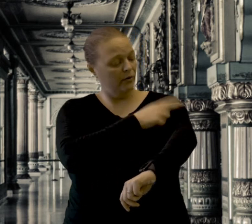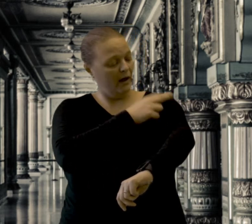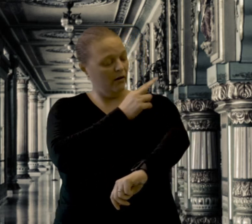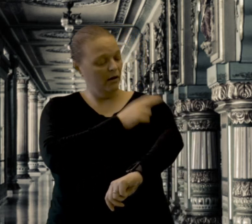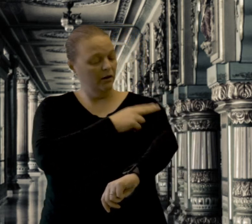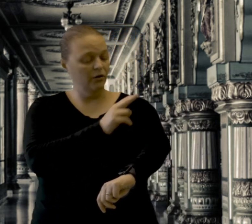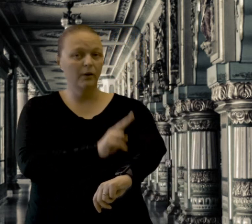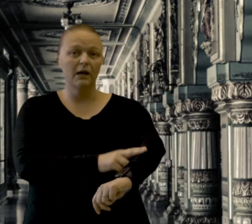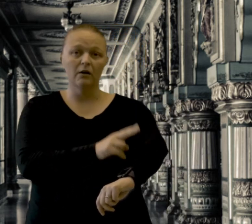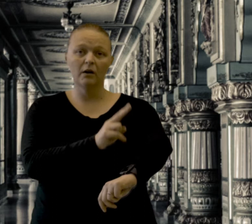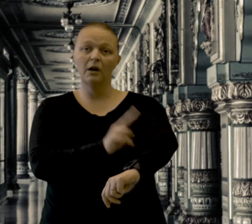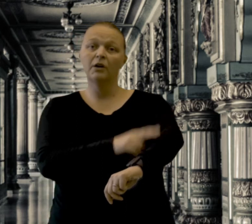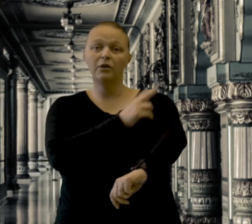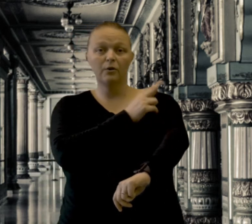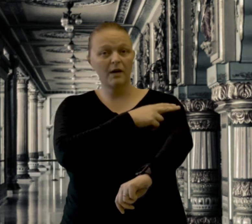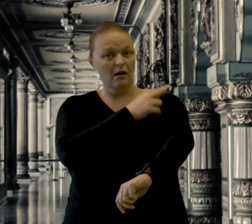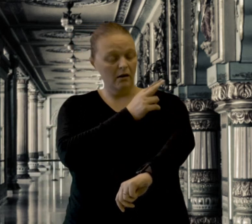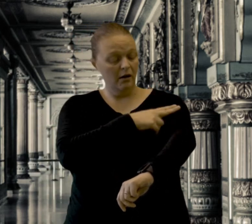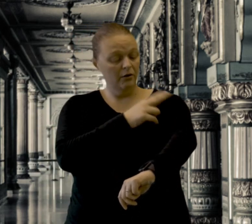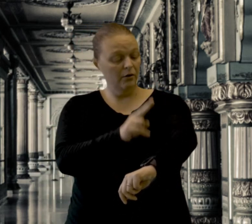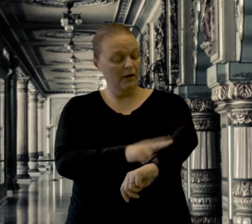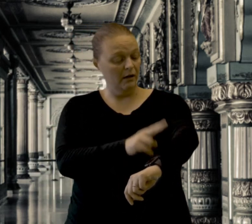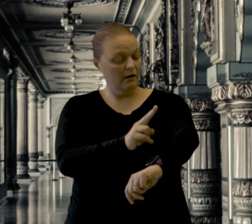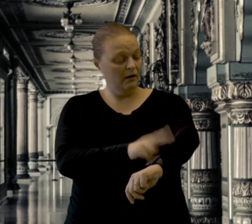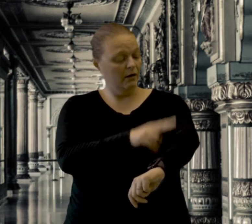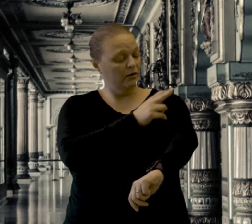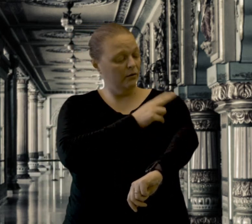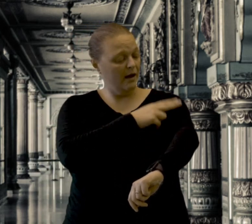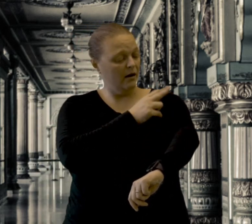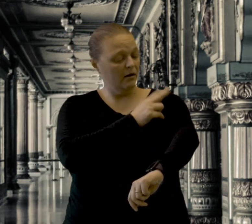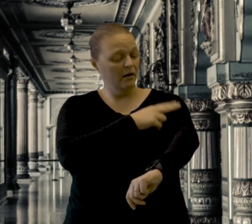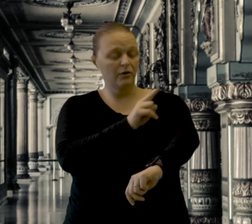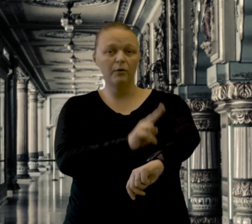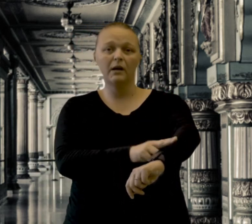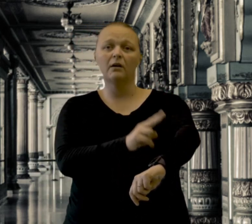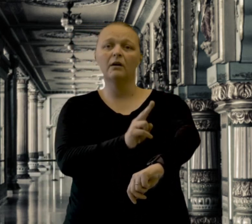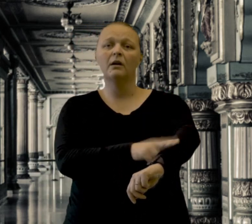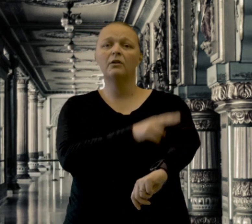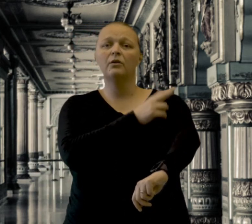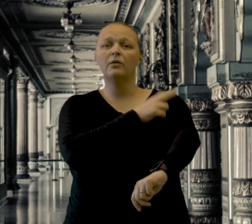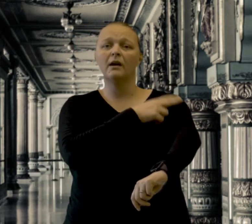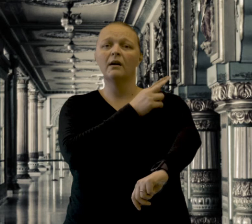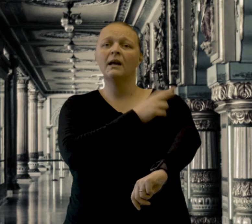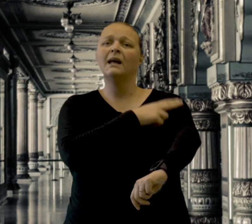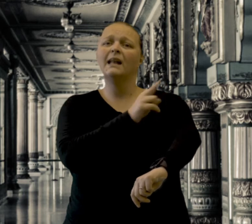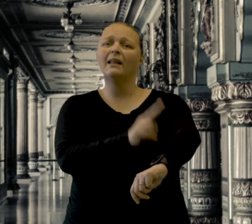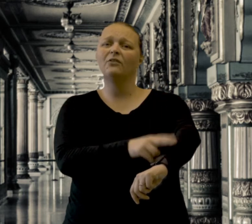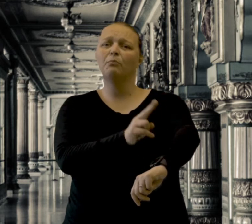there, 2 here, 2 there, 2 here, 2 there, 2 here, 2 there. Now let's